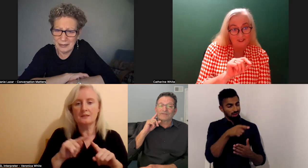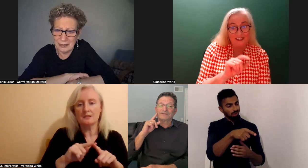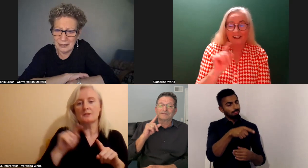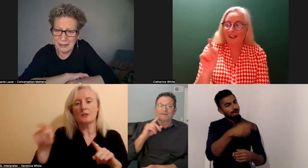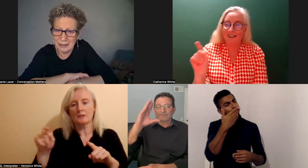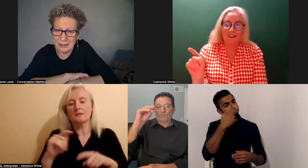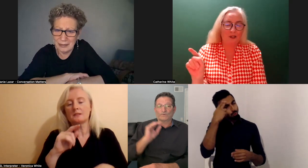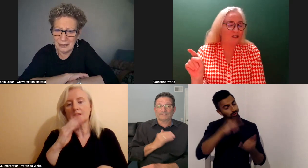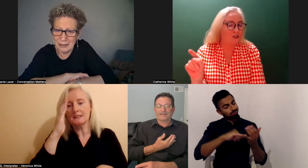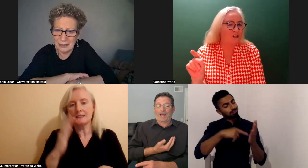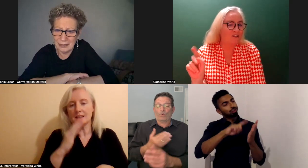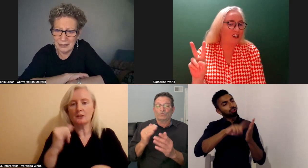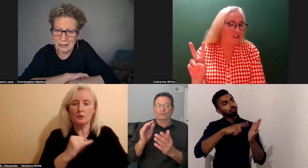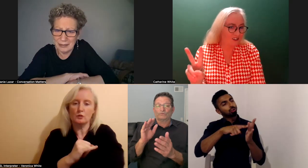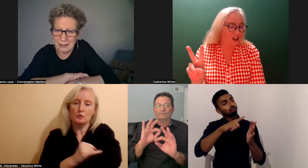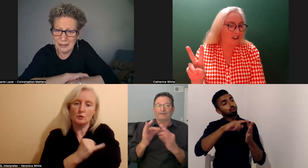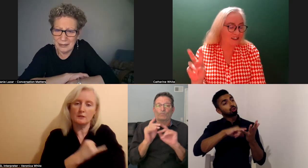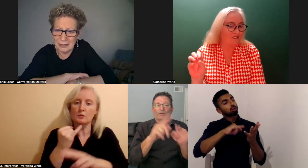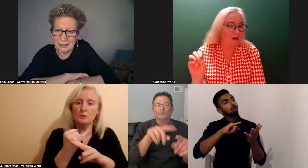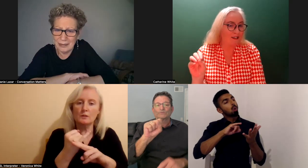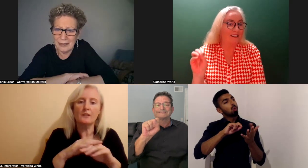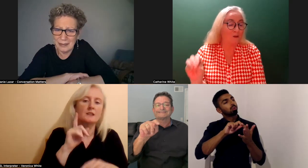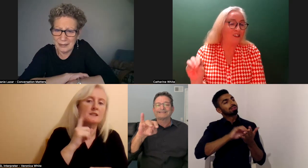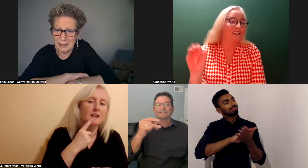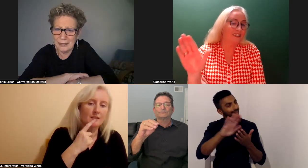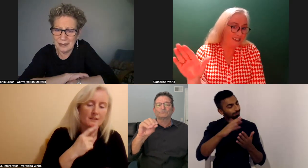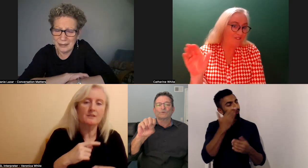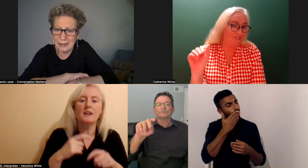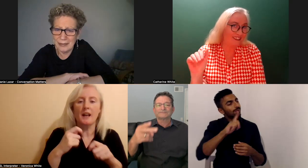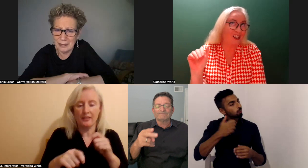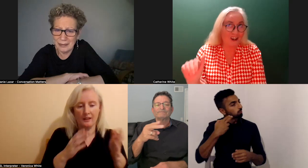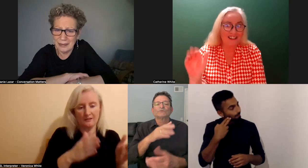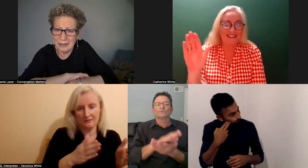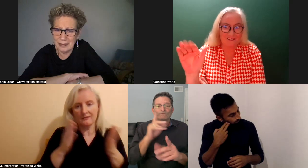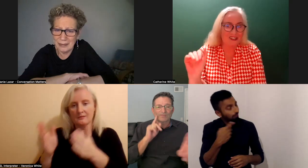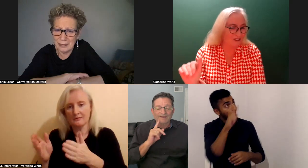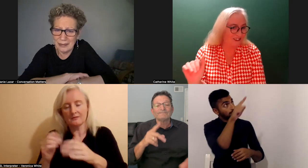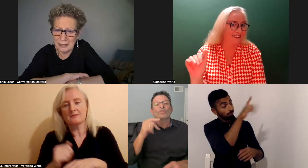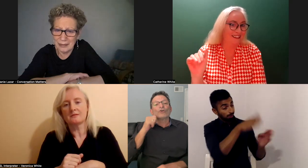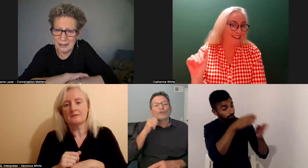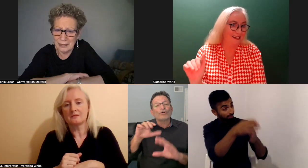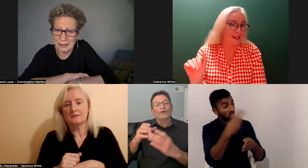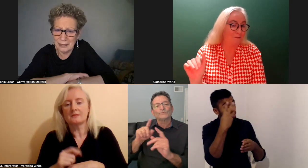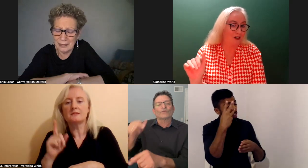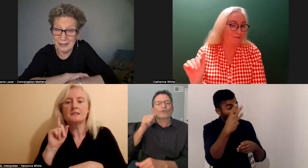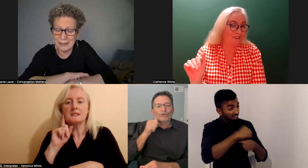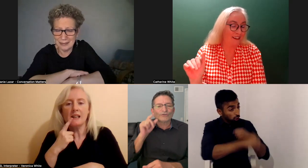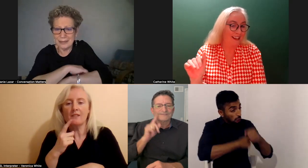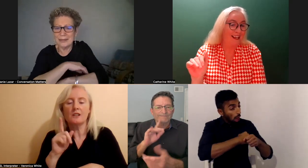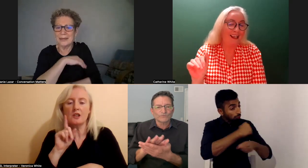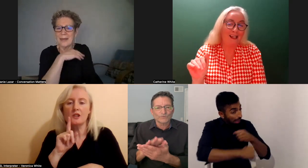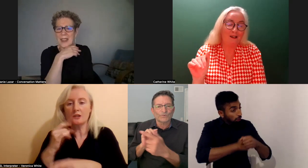Deaf. There was 2 generations of girls in the family. They went to the girls' deaf school in